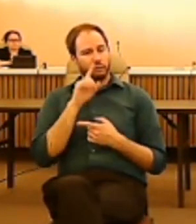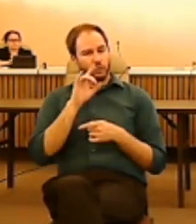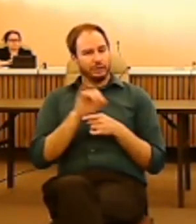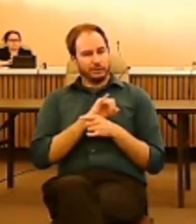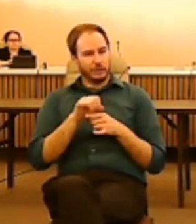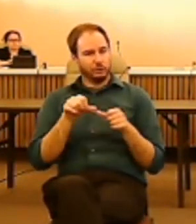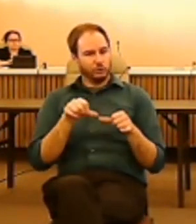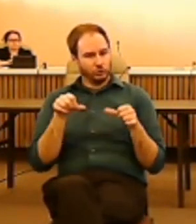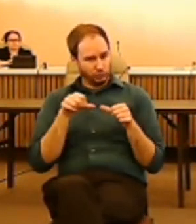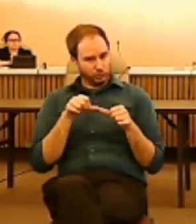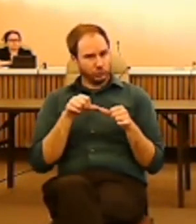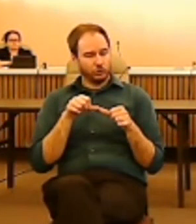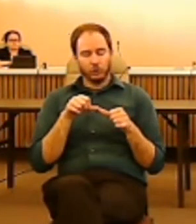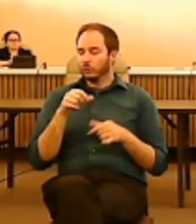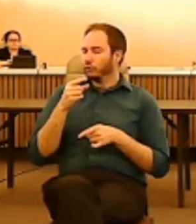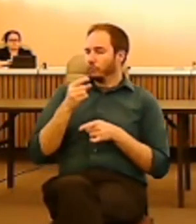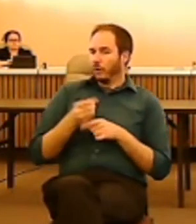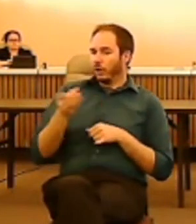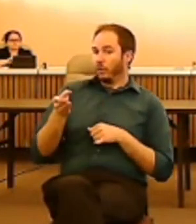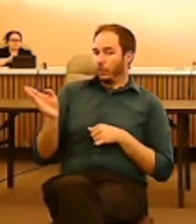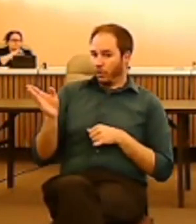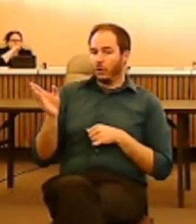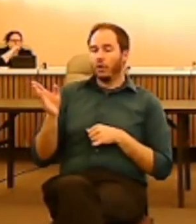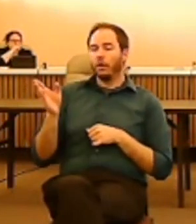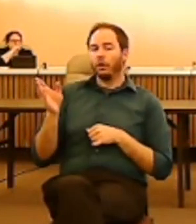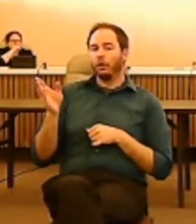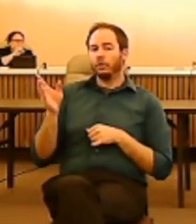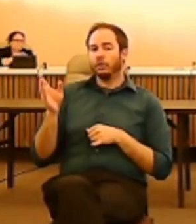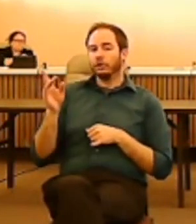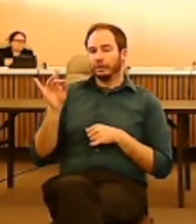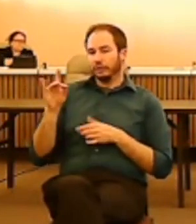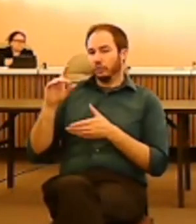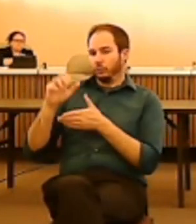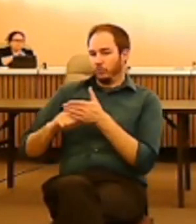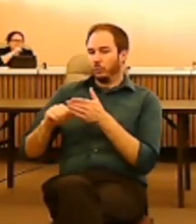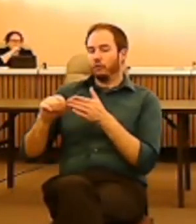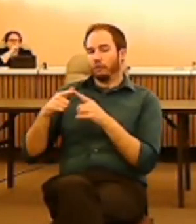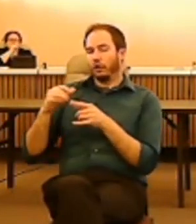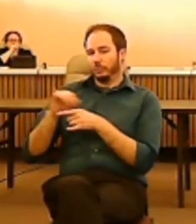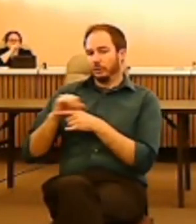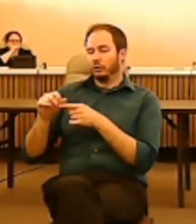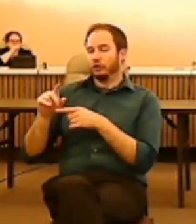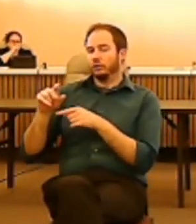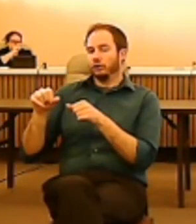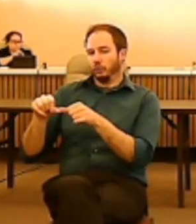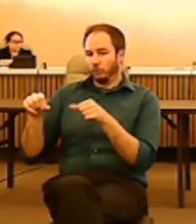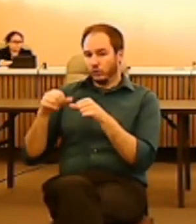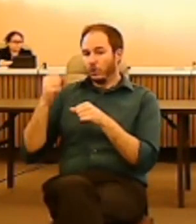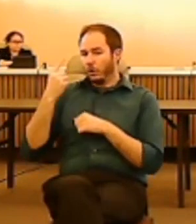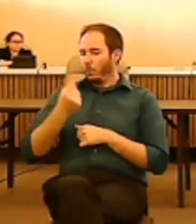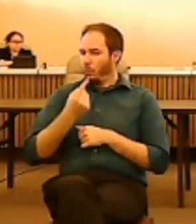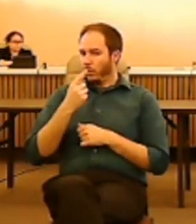industrial zone. Correct. Okay. Those were removed from industrial zone, but one of these specifics,